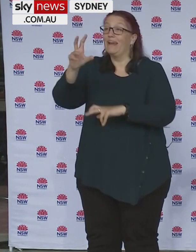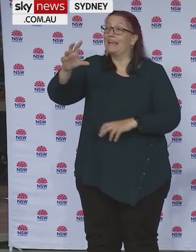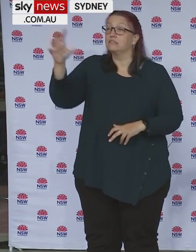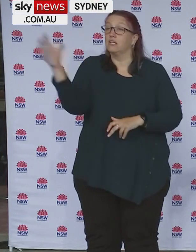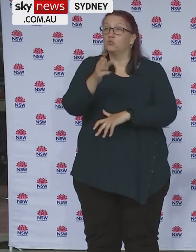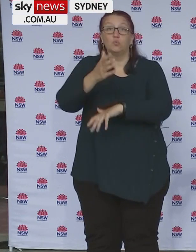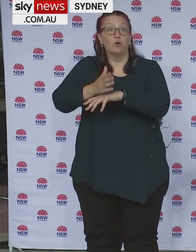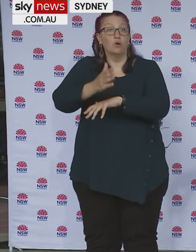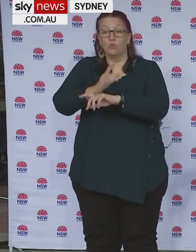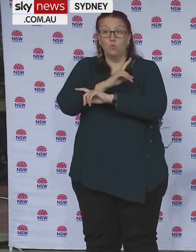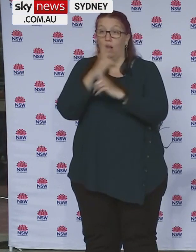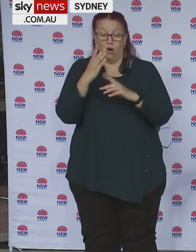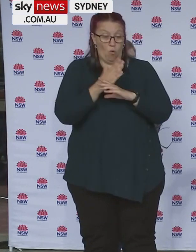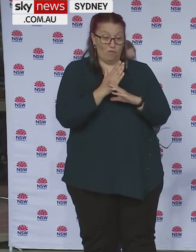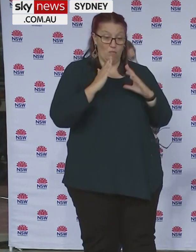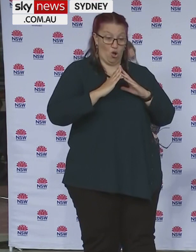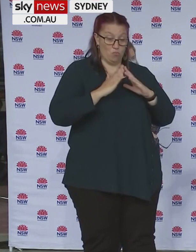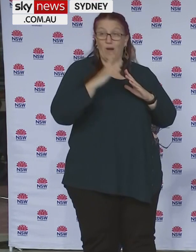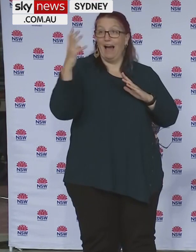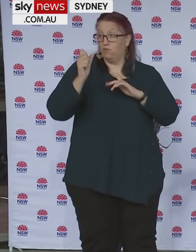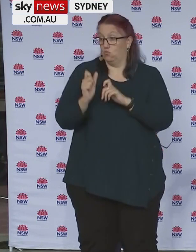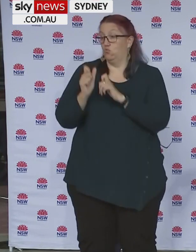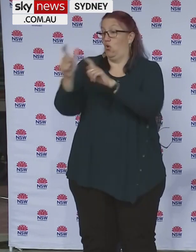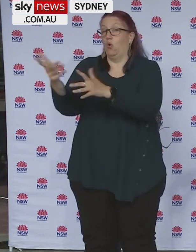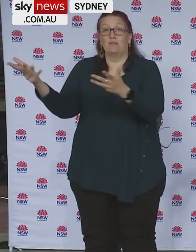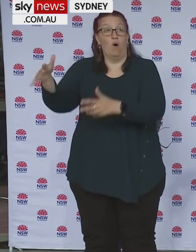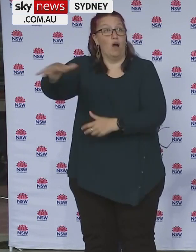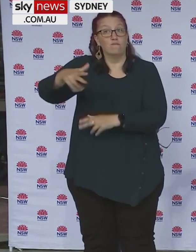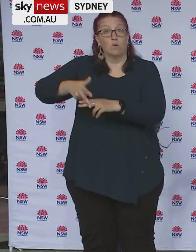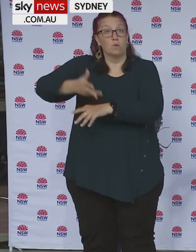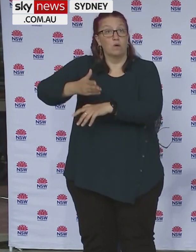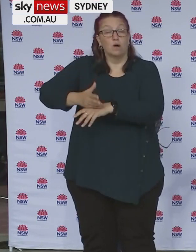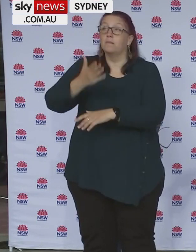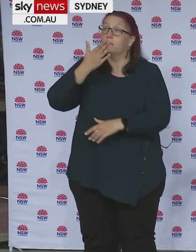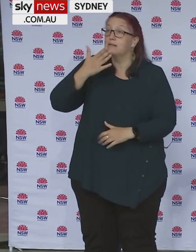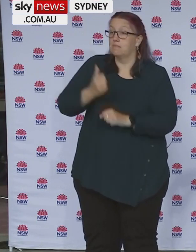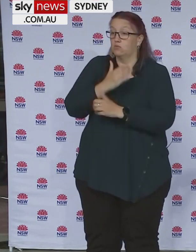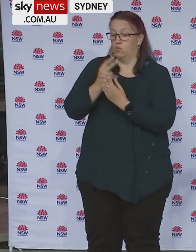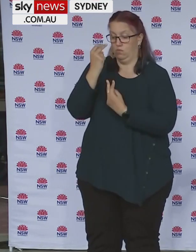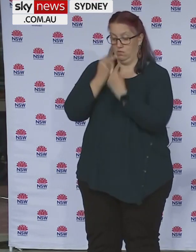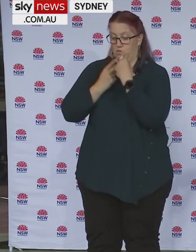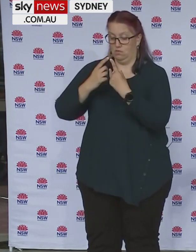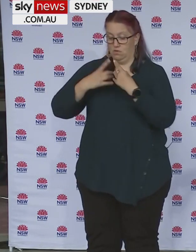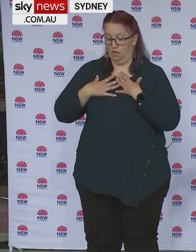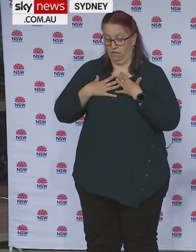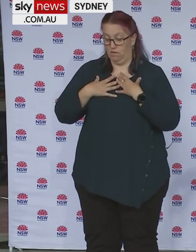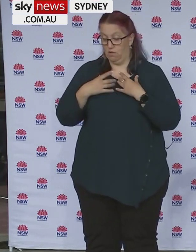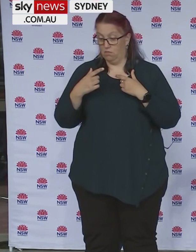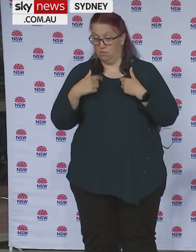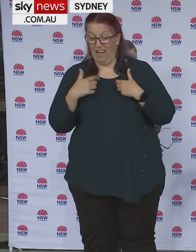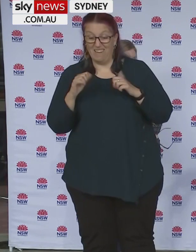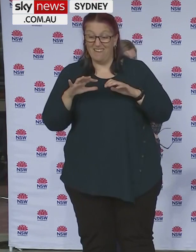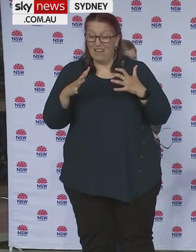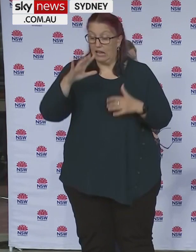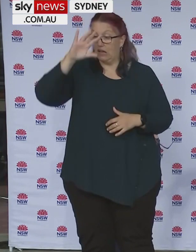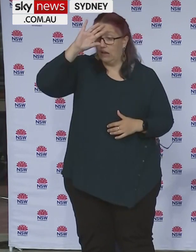or products, please note that the disease is still circulating and we don't want it to circulate further in the community. The whole